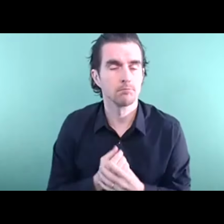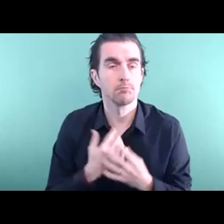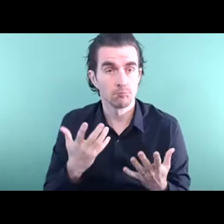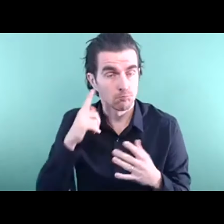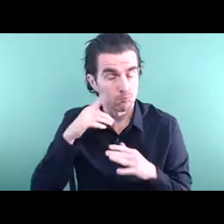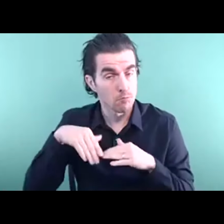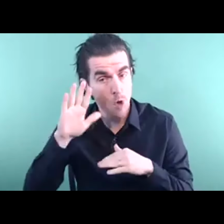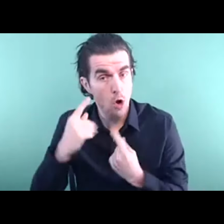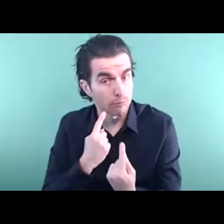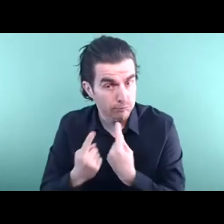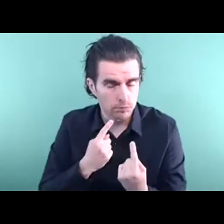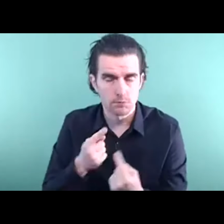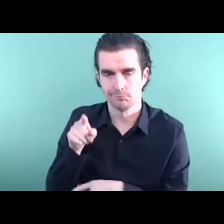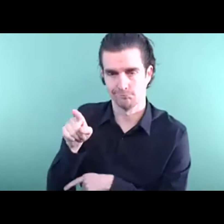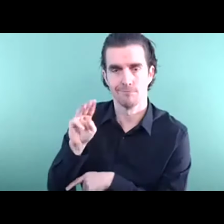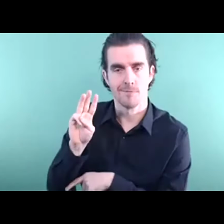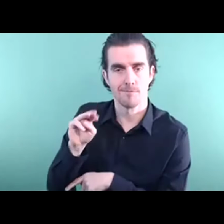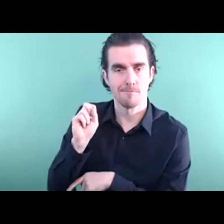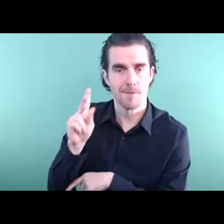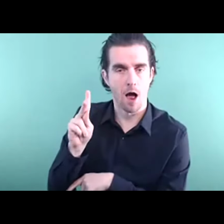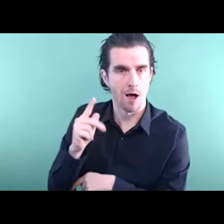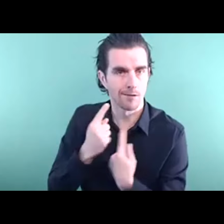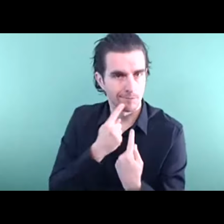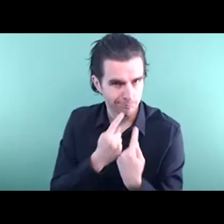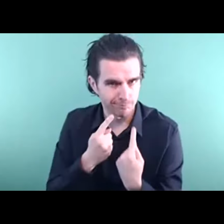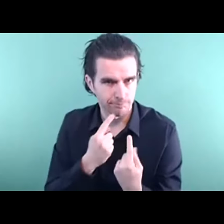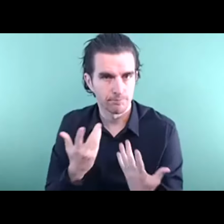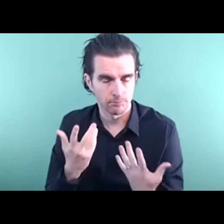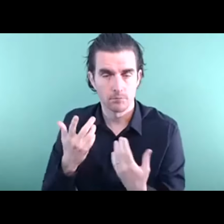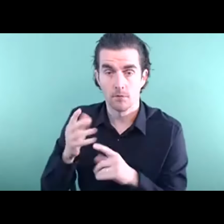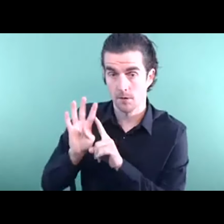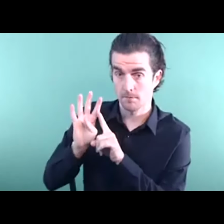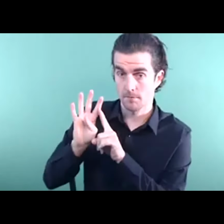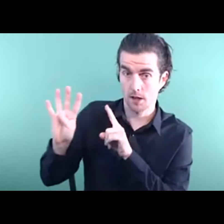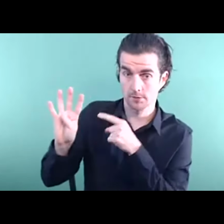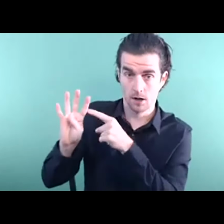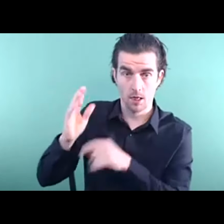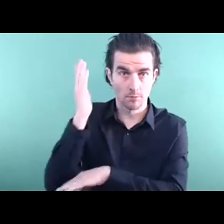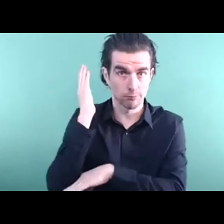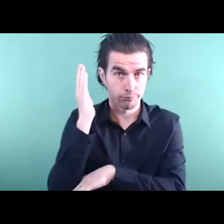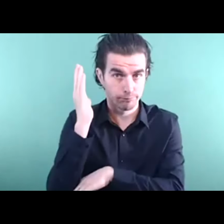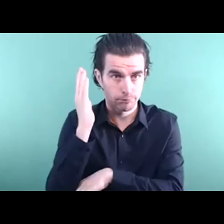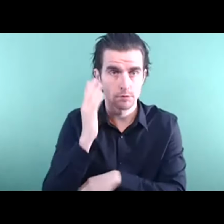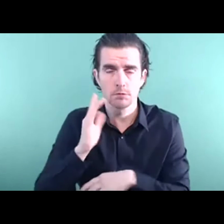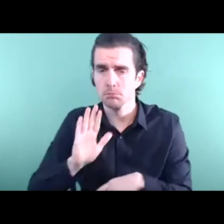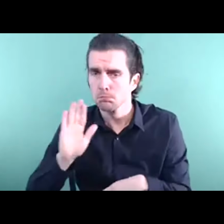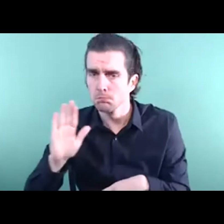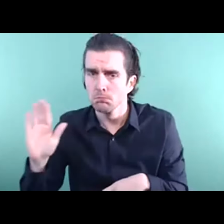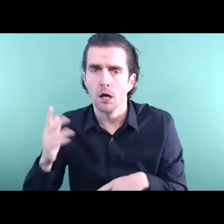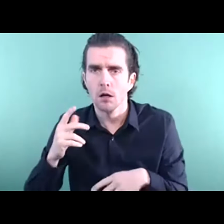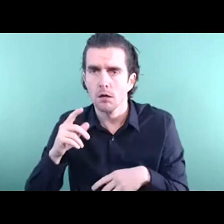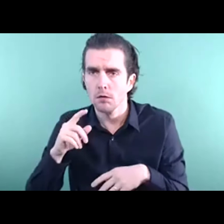and so on. So I'm really looking forward to today's discussion, and I will hand over to our panelists now to begin.